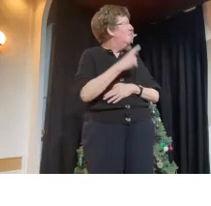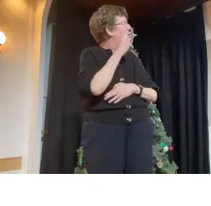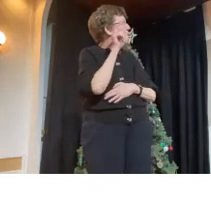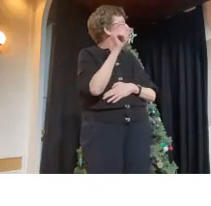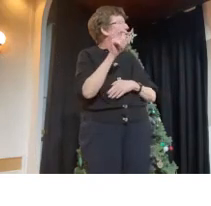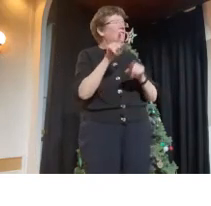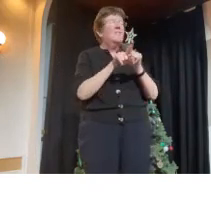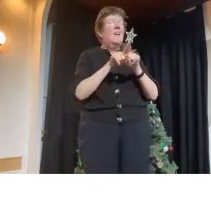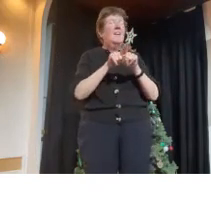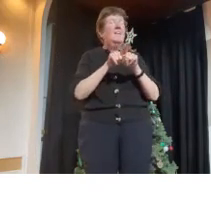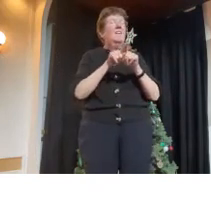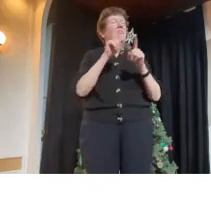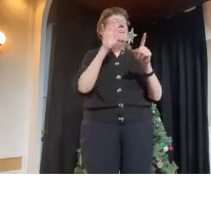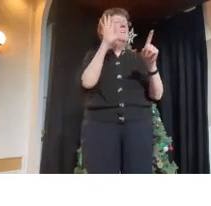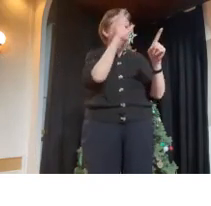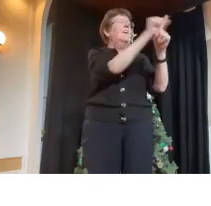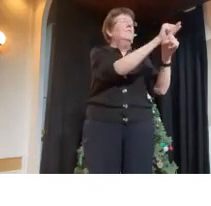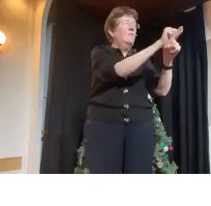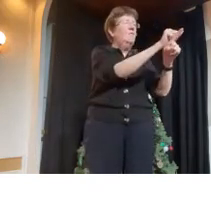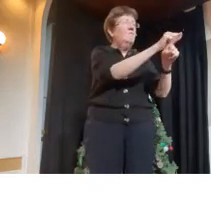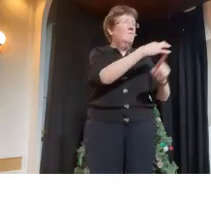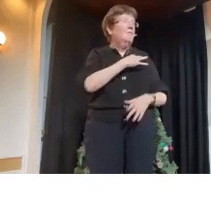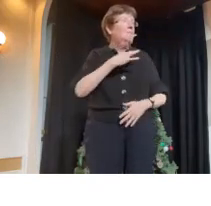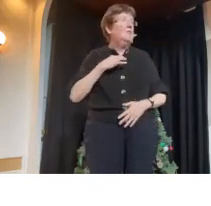those medical words are on our work.